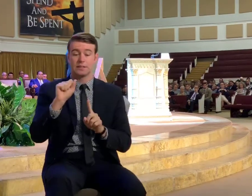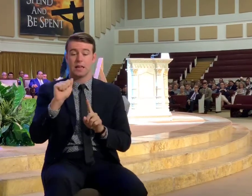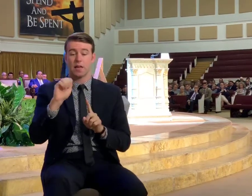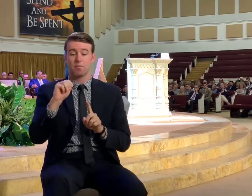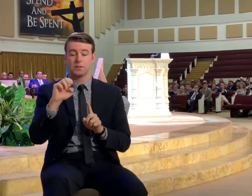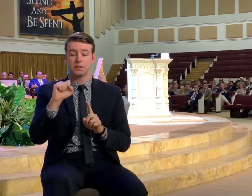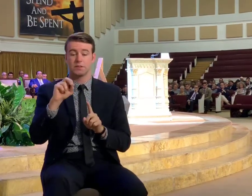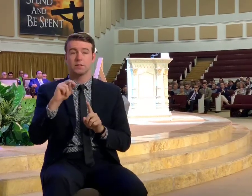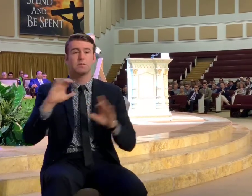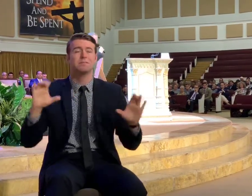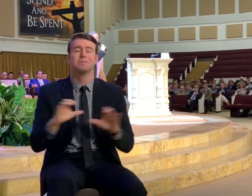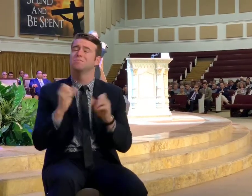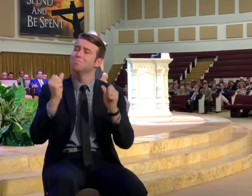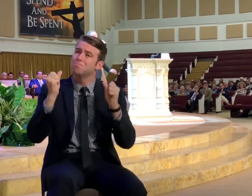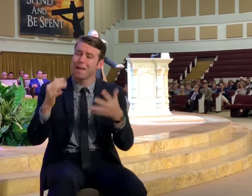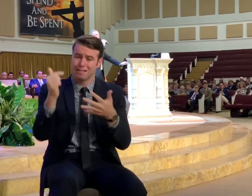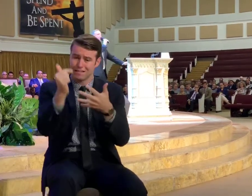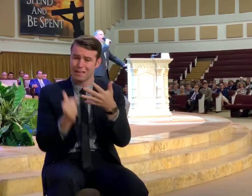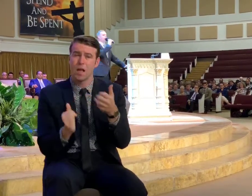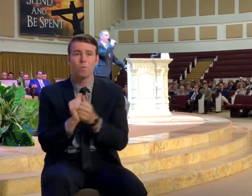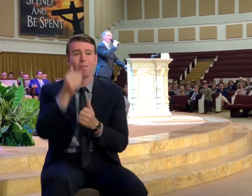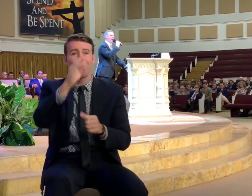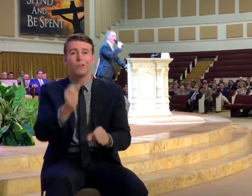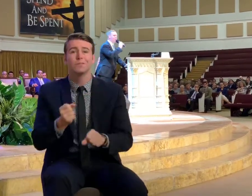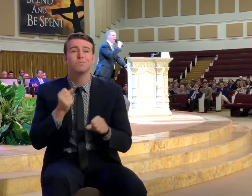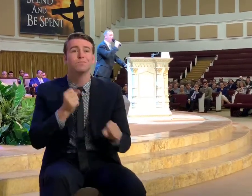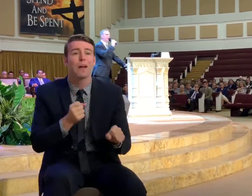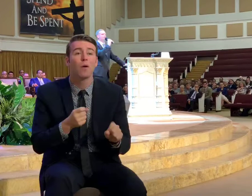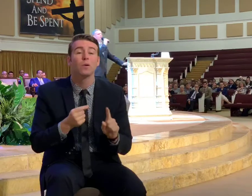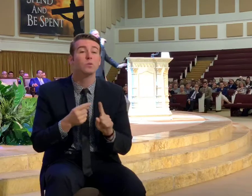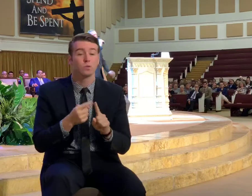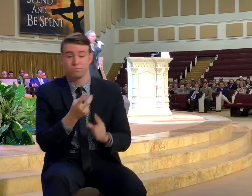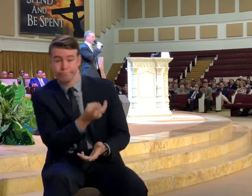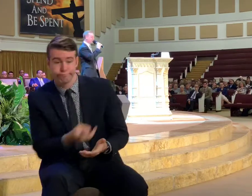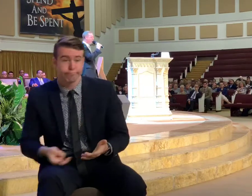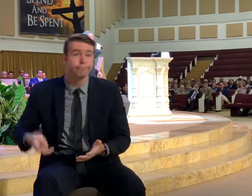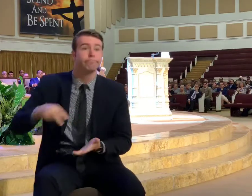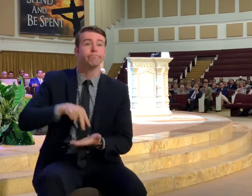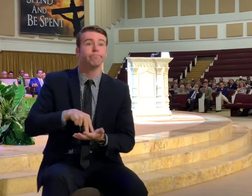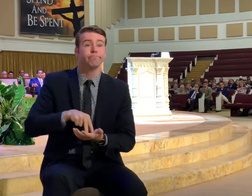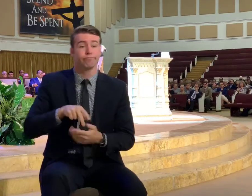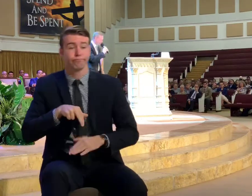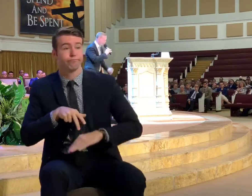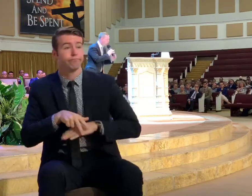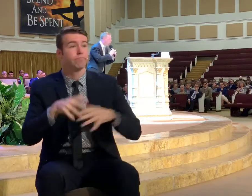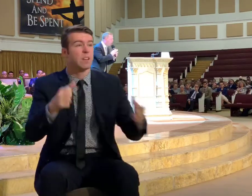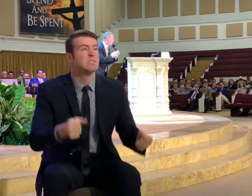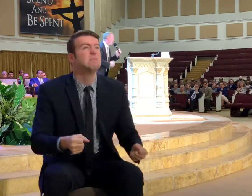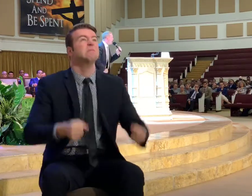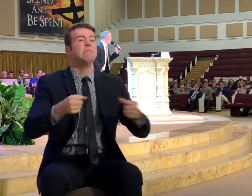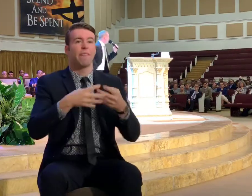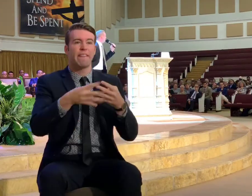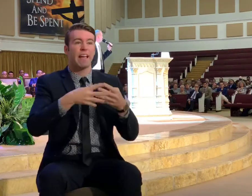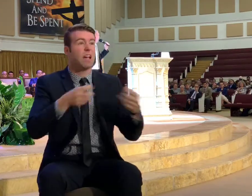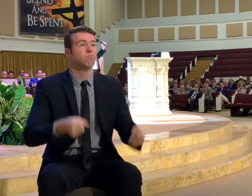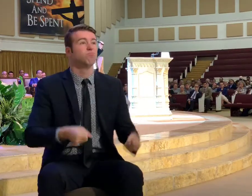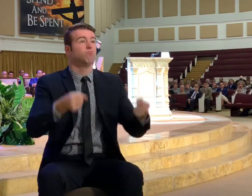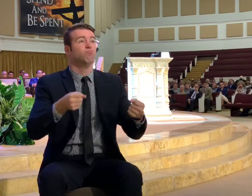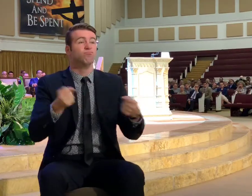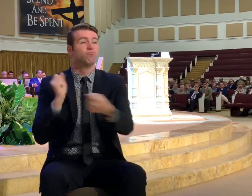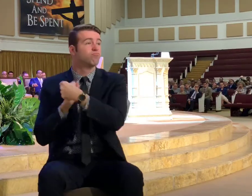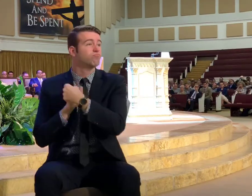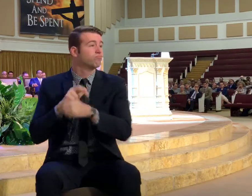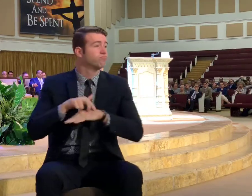power of God. The Bible says that he walked right up and rent the gates of of an enemy wall. Amen.